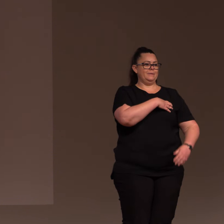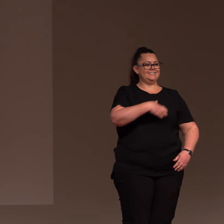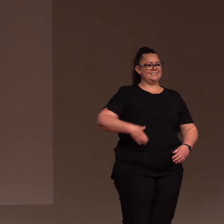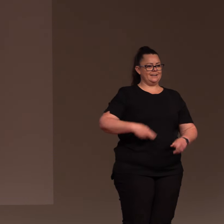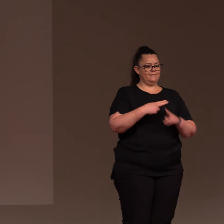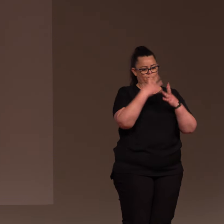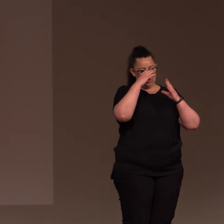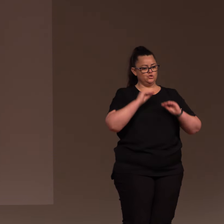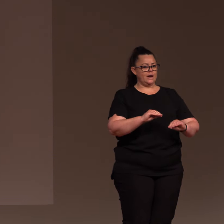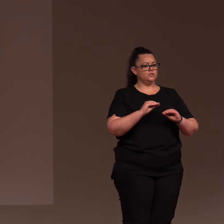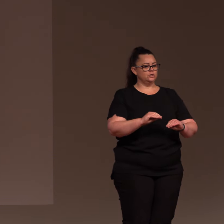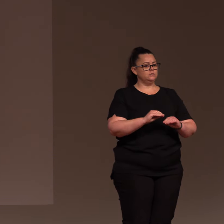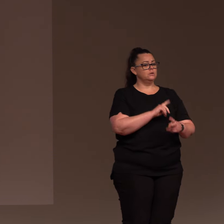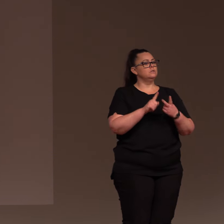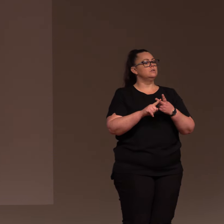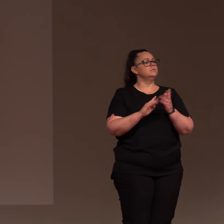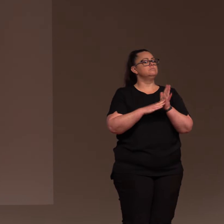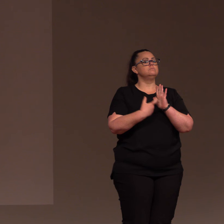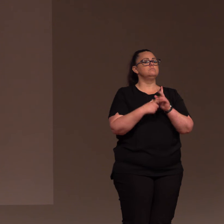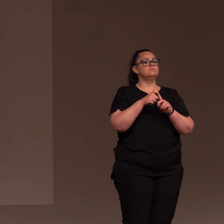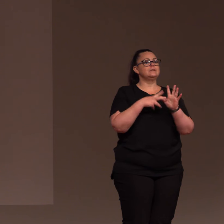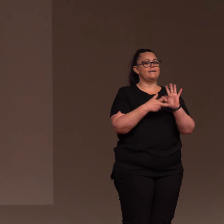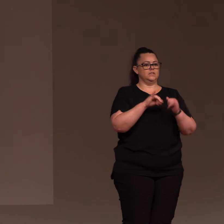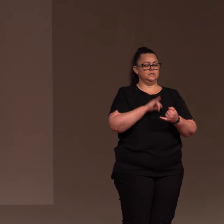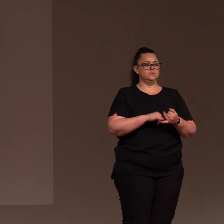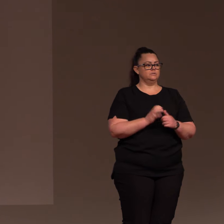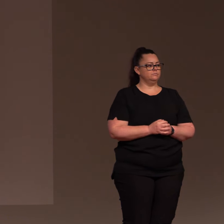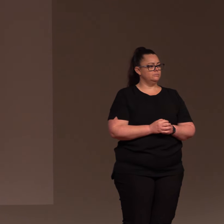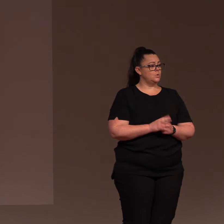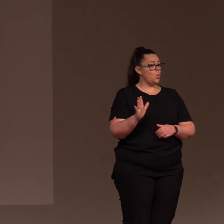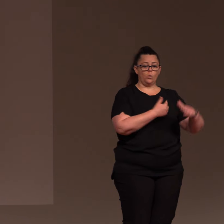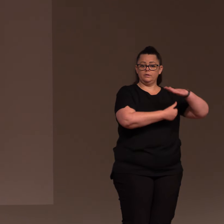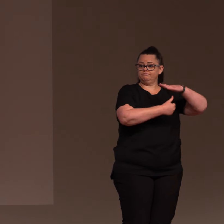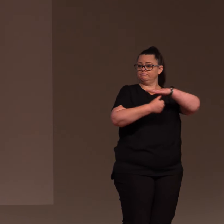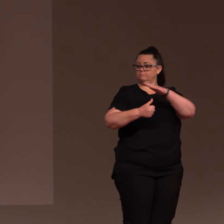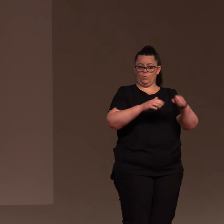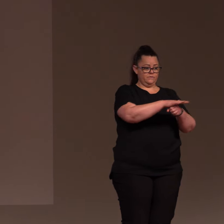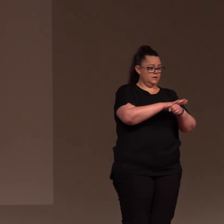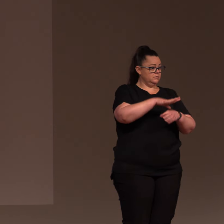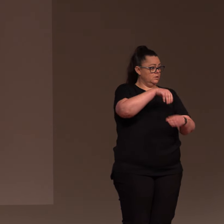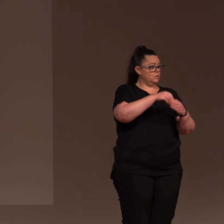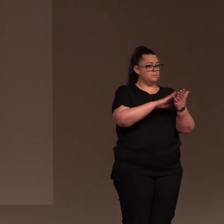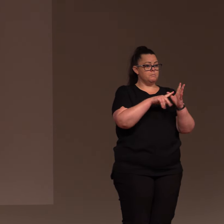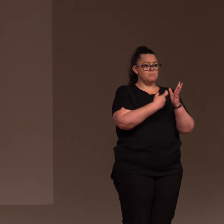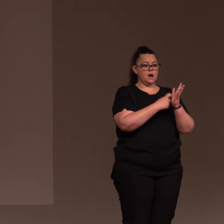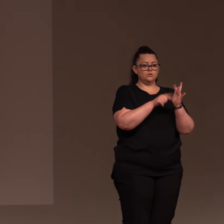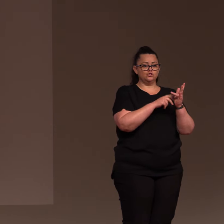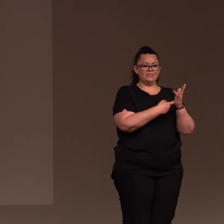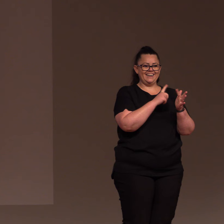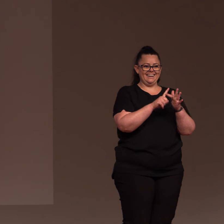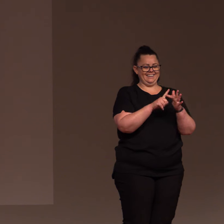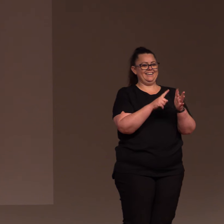I'm also pleased to welcome our heads of sector or their representatives, including Marjorie Evans from the Association of Independent